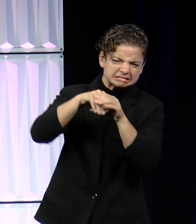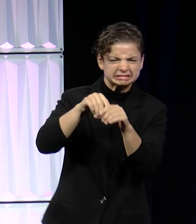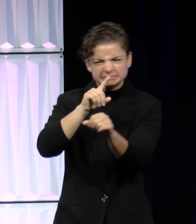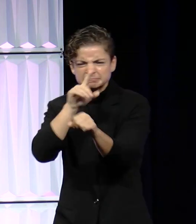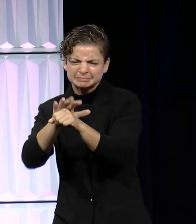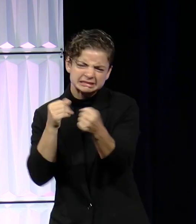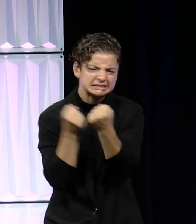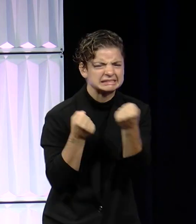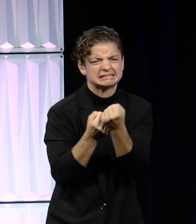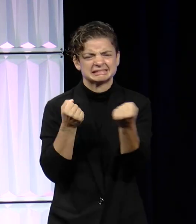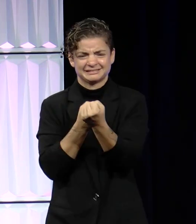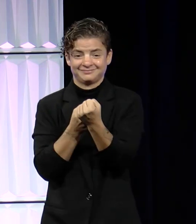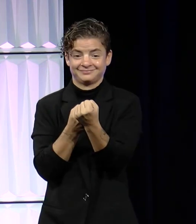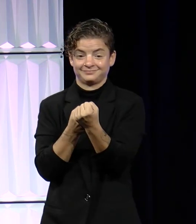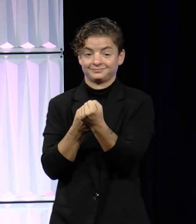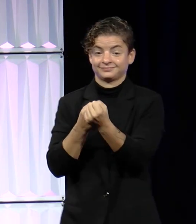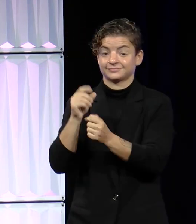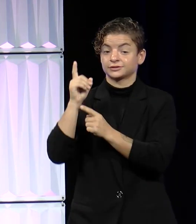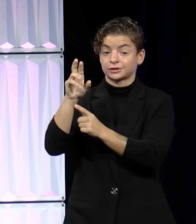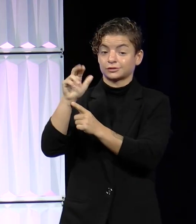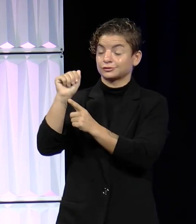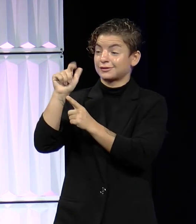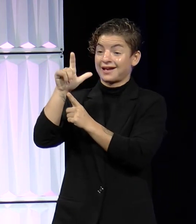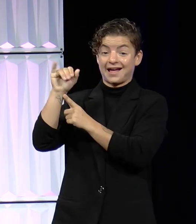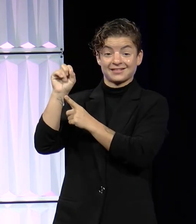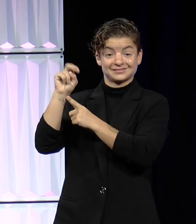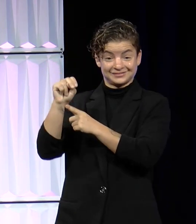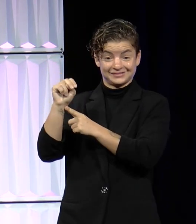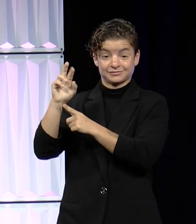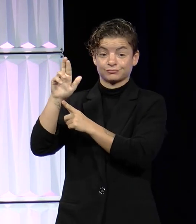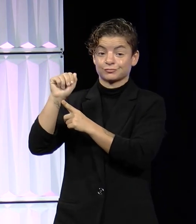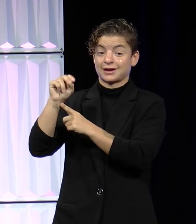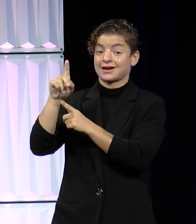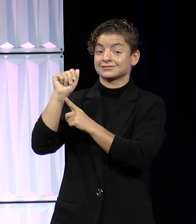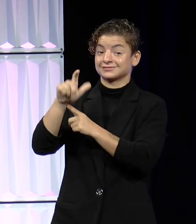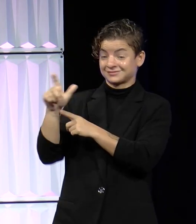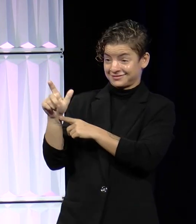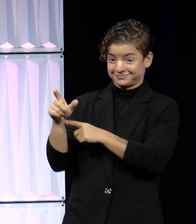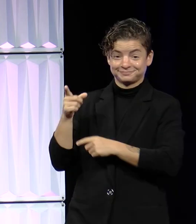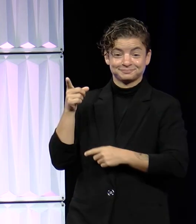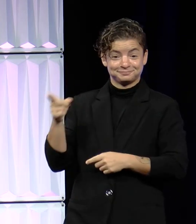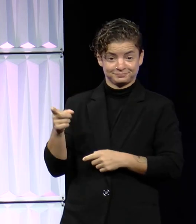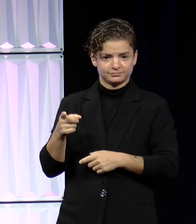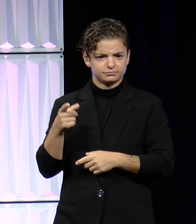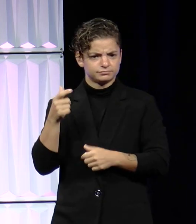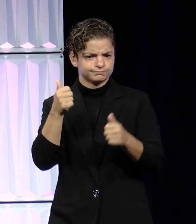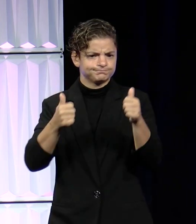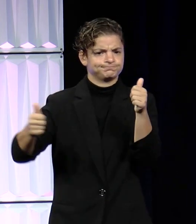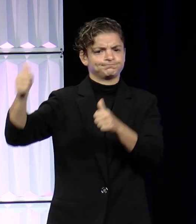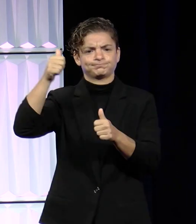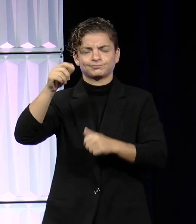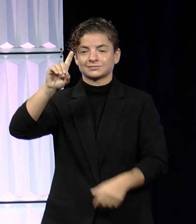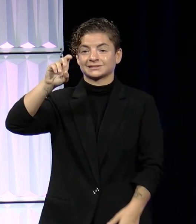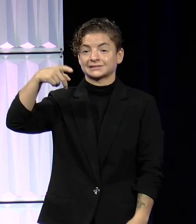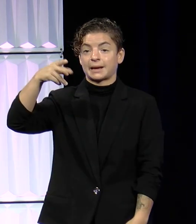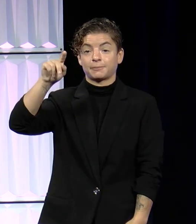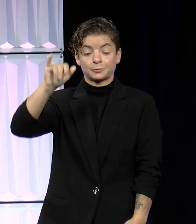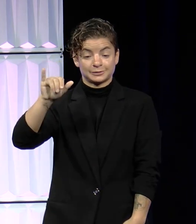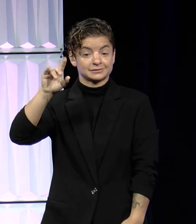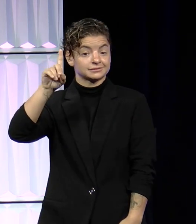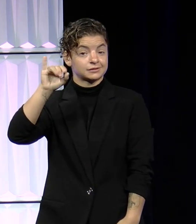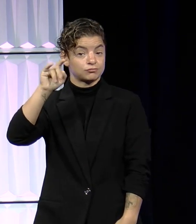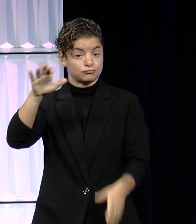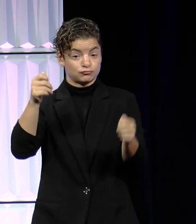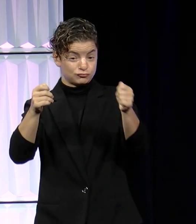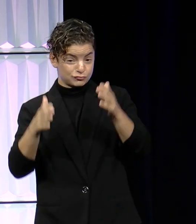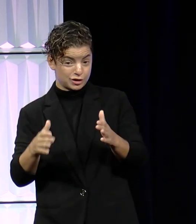for the Office on Violence Against Women at the U.S. Department of Justice. A lifelong champion for sexual